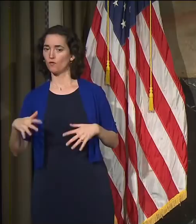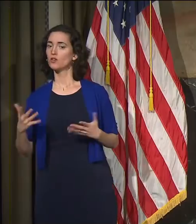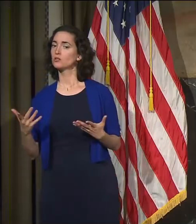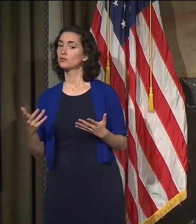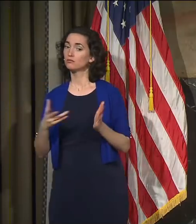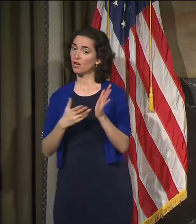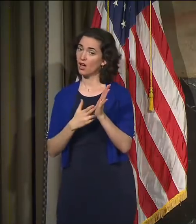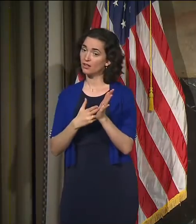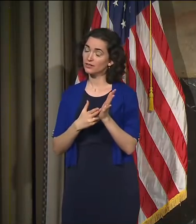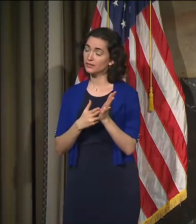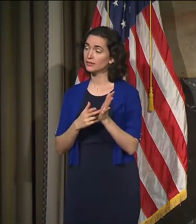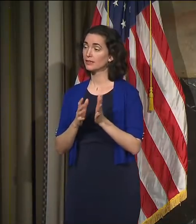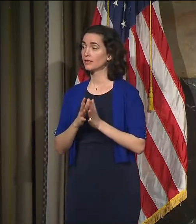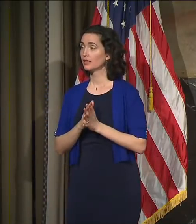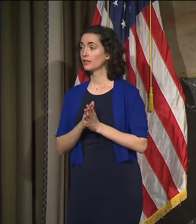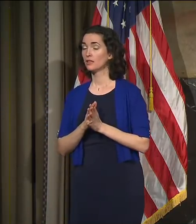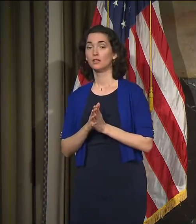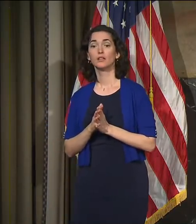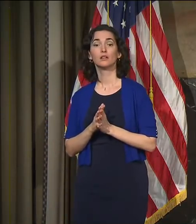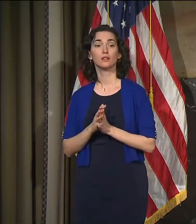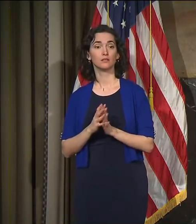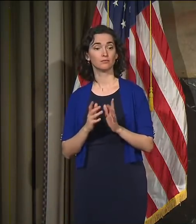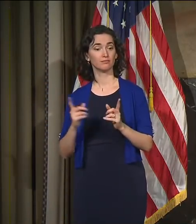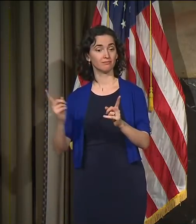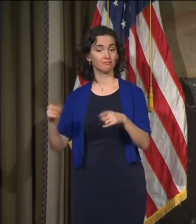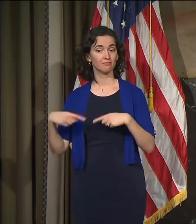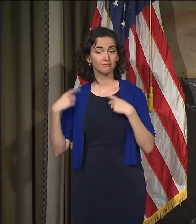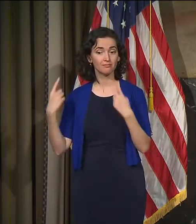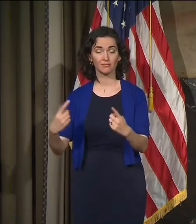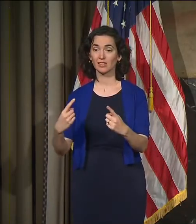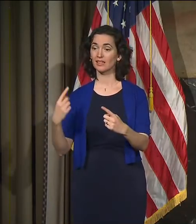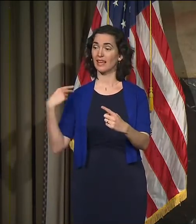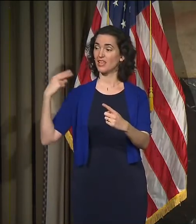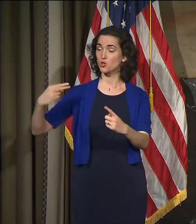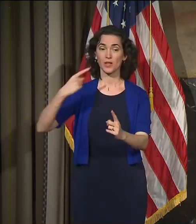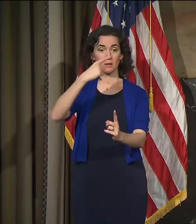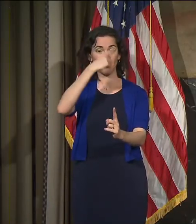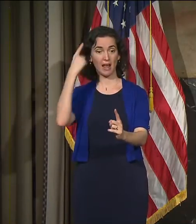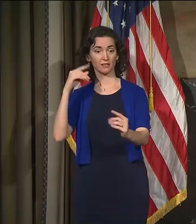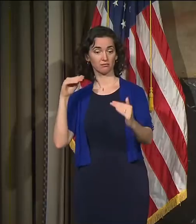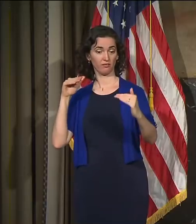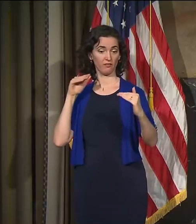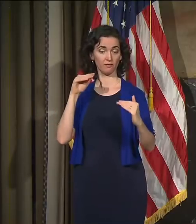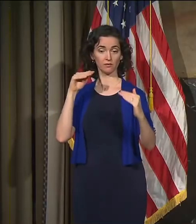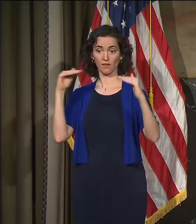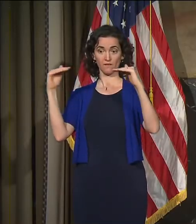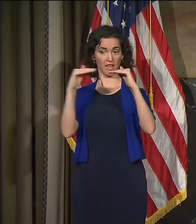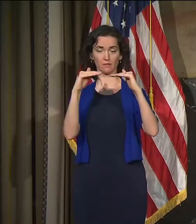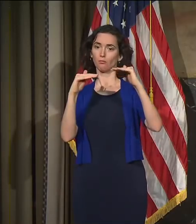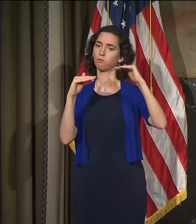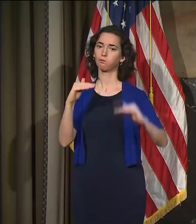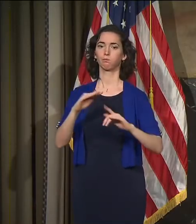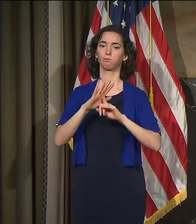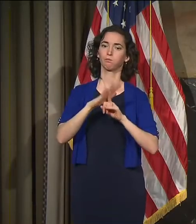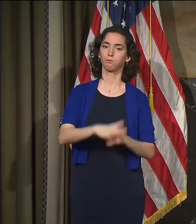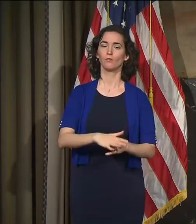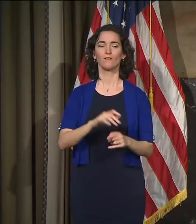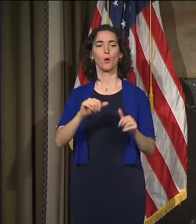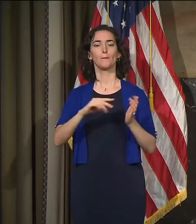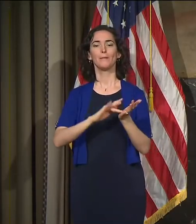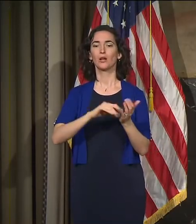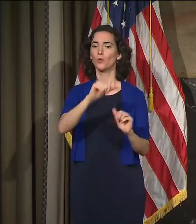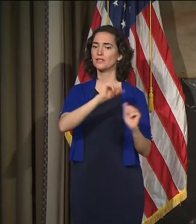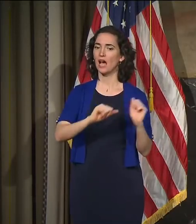to be honest. African Americans have not been treated well historically in the United States when it comes to medical